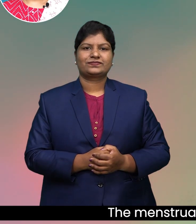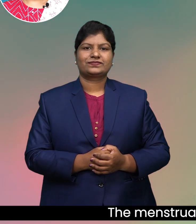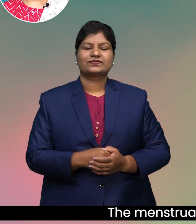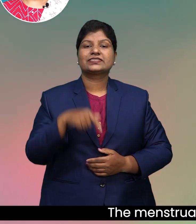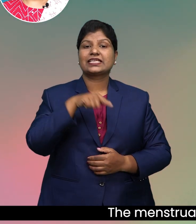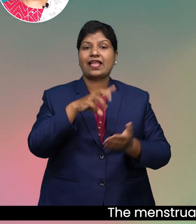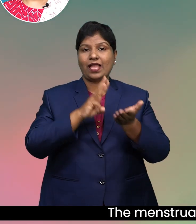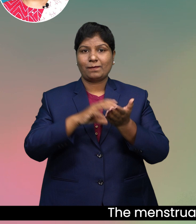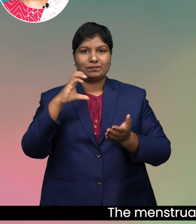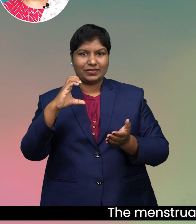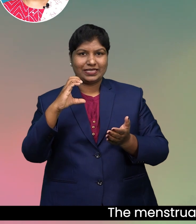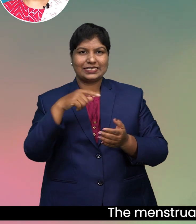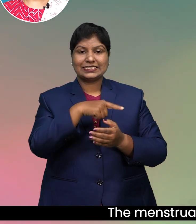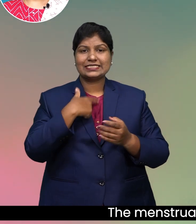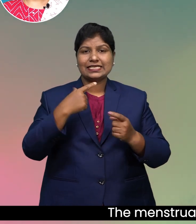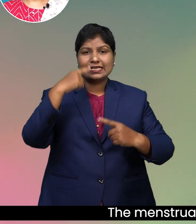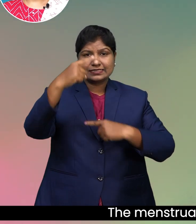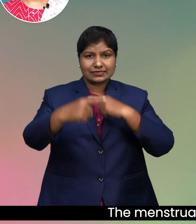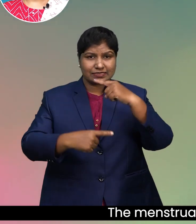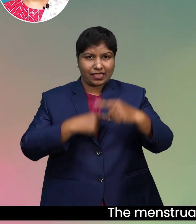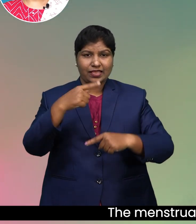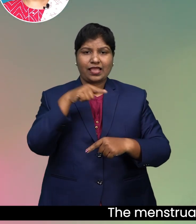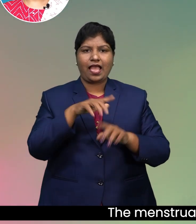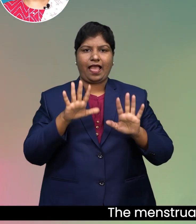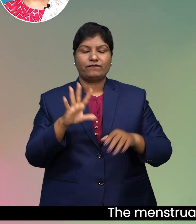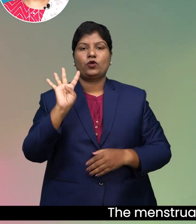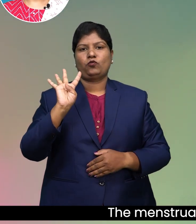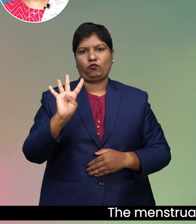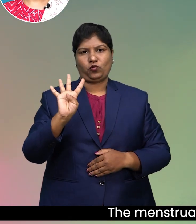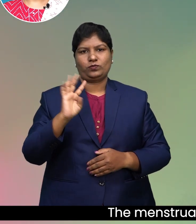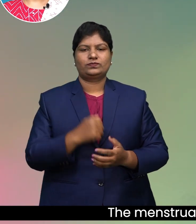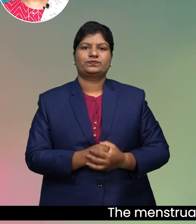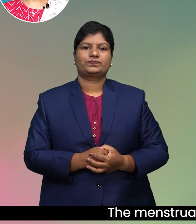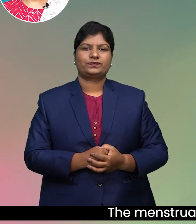The menstrual cycle consists of 4 phases: